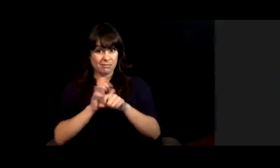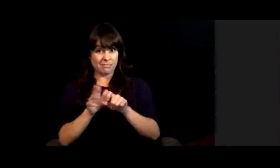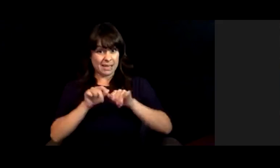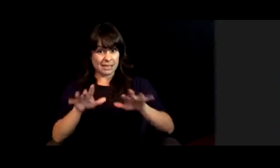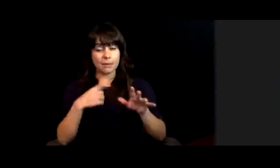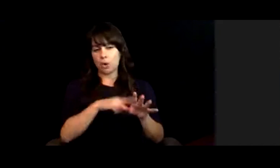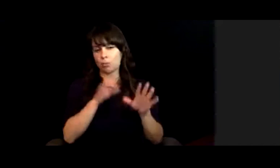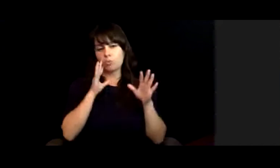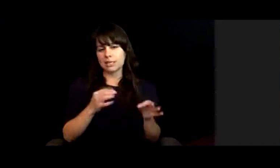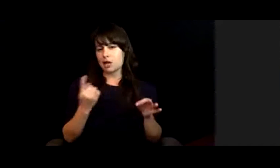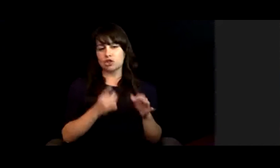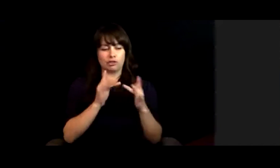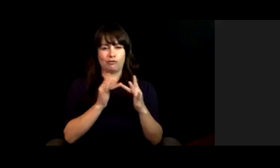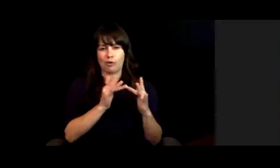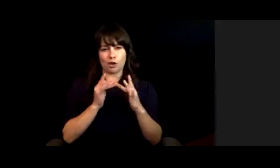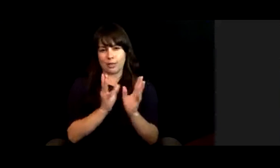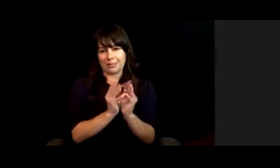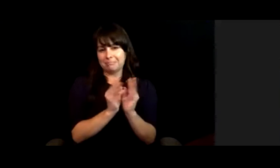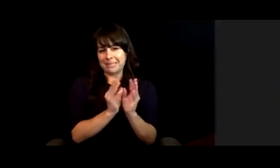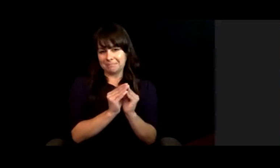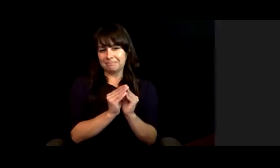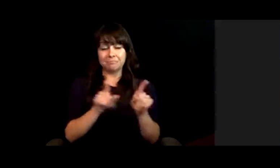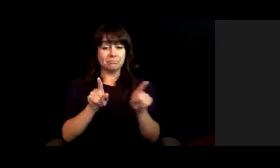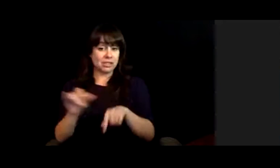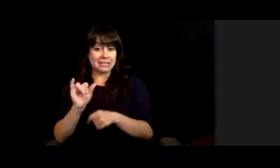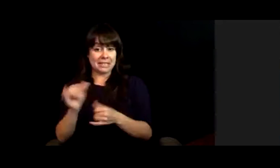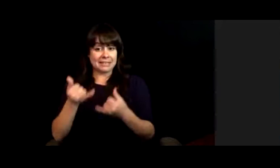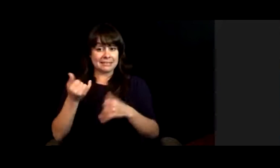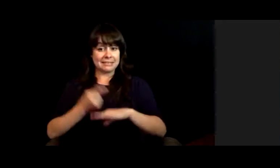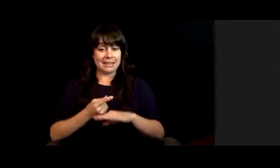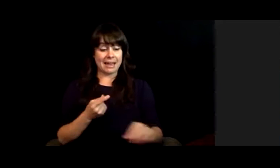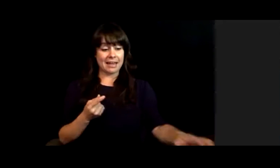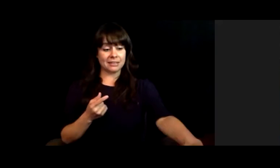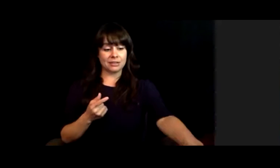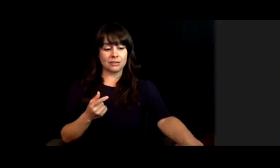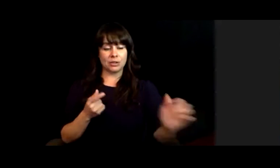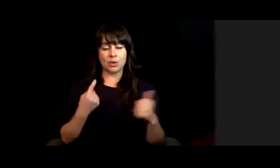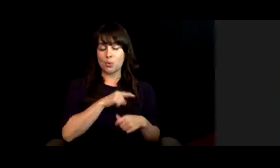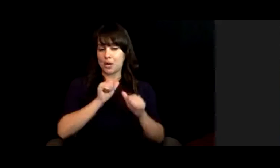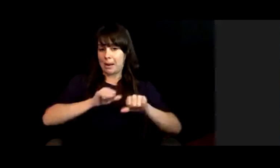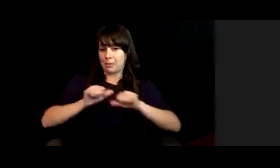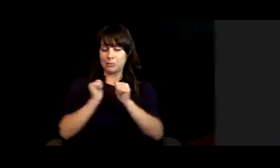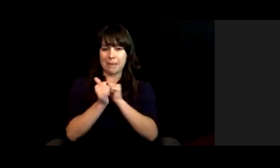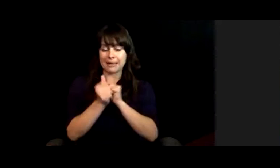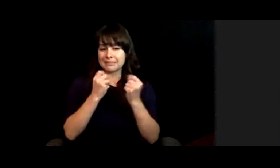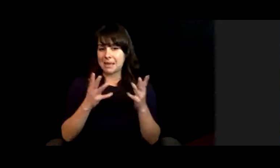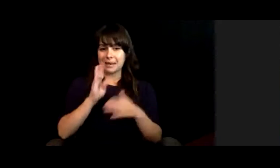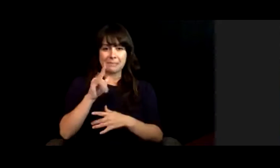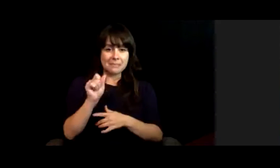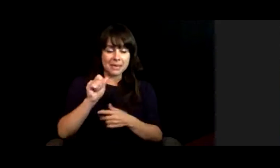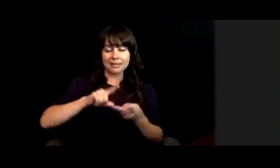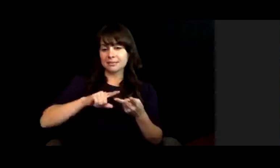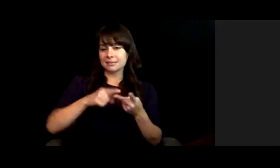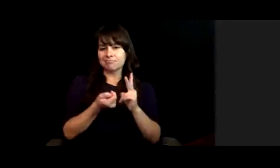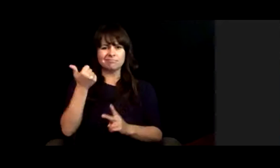virtually, just as we are right now. And we were able to pass a lot of bills. We were able to get rid of the death penalty and